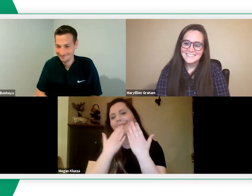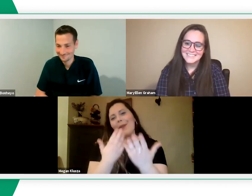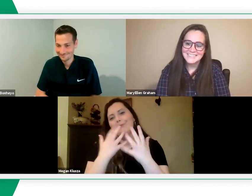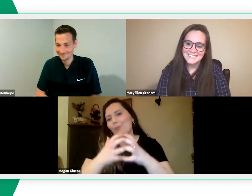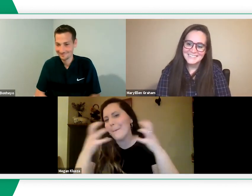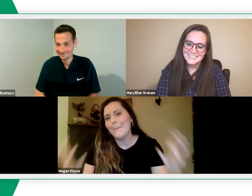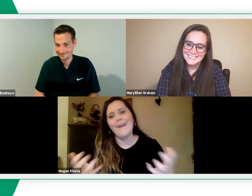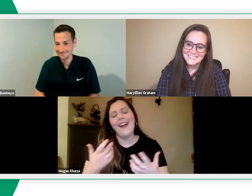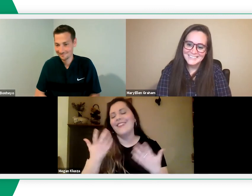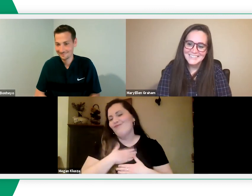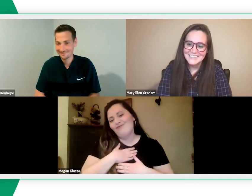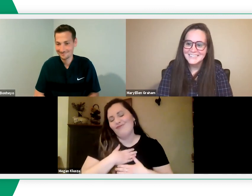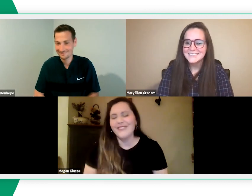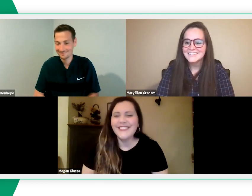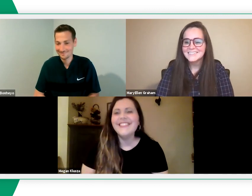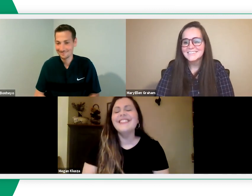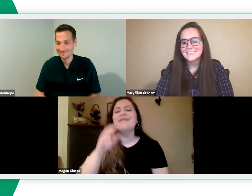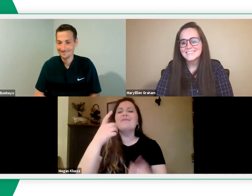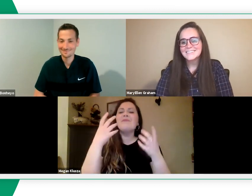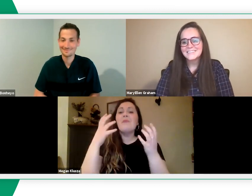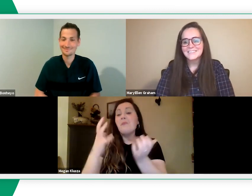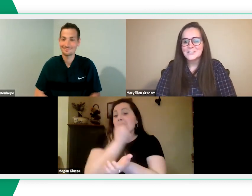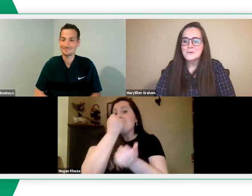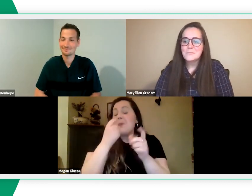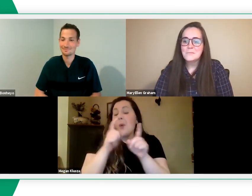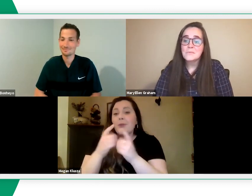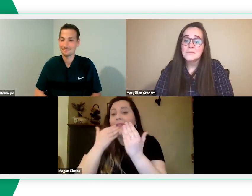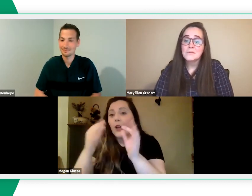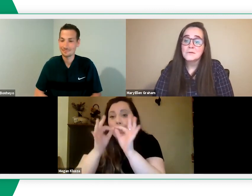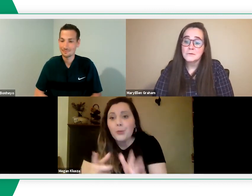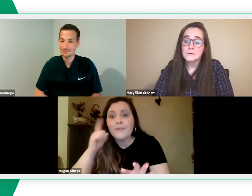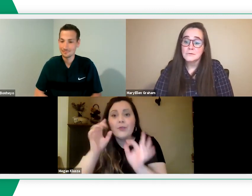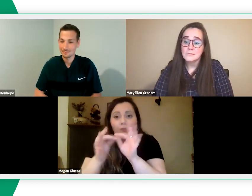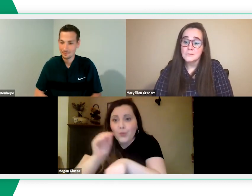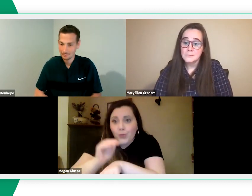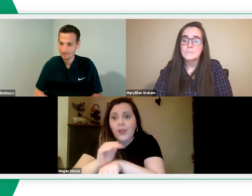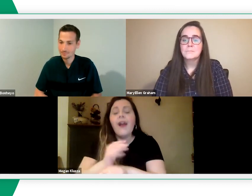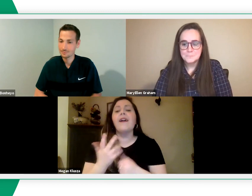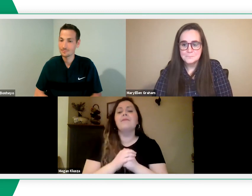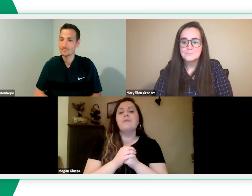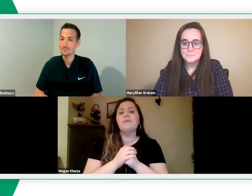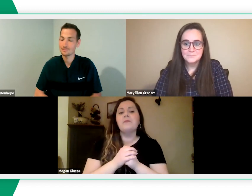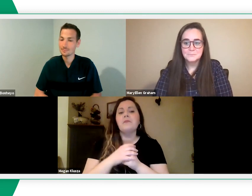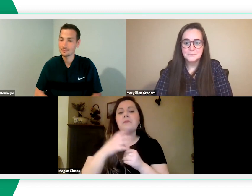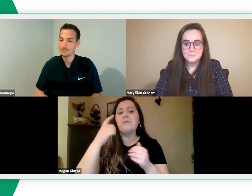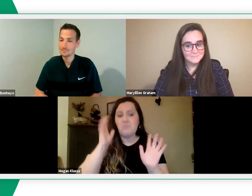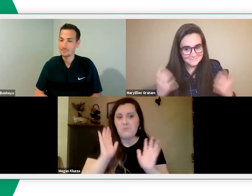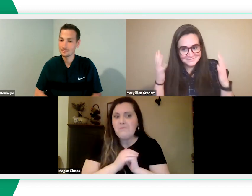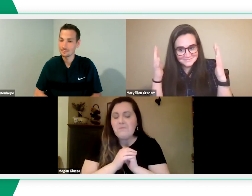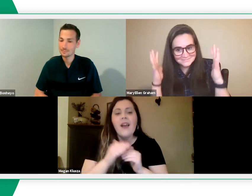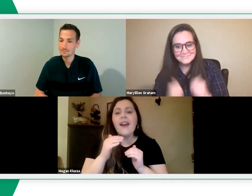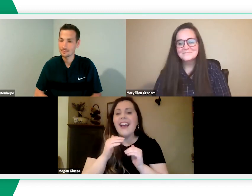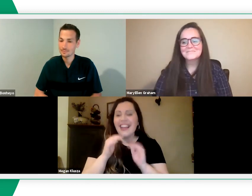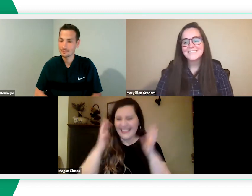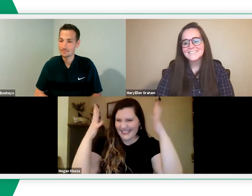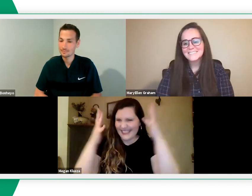being our hosts and interacting with our panelists. So thank you for being here. I also want to thank the interpreters for interpreting this